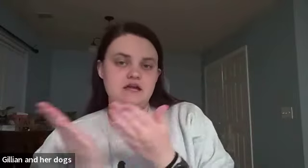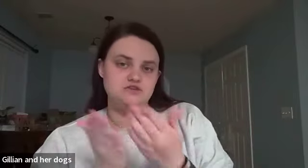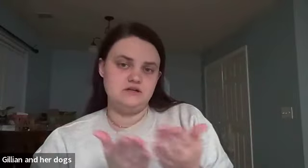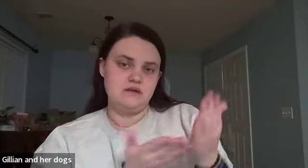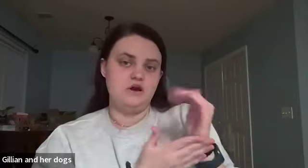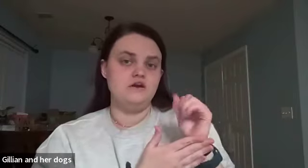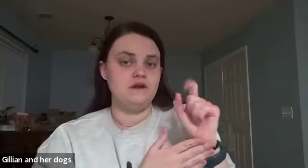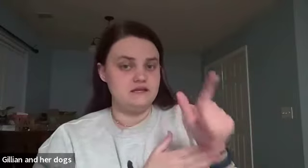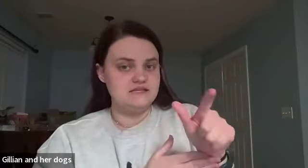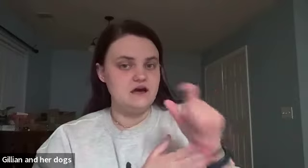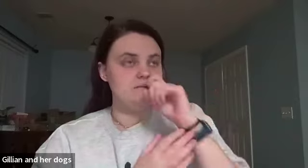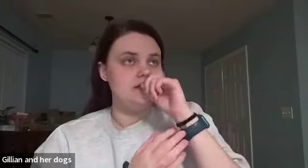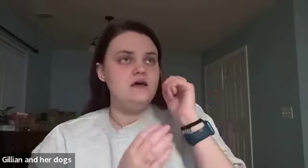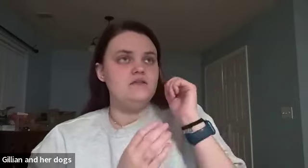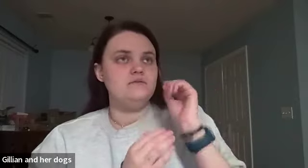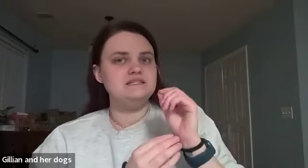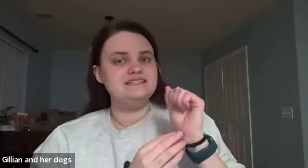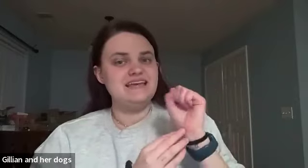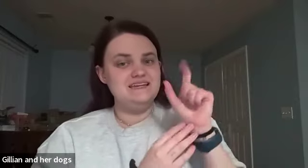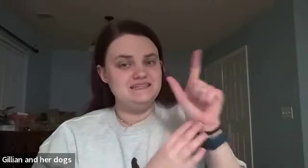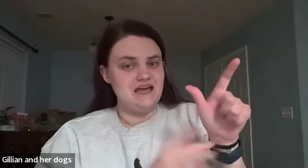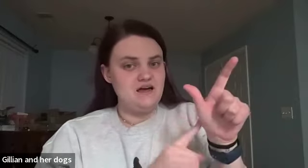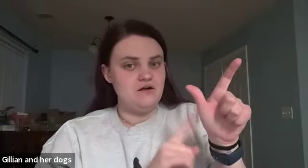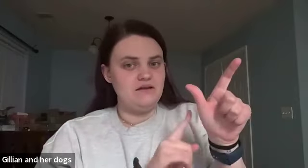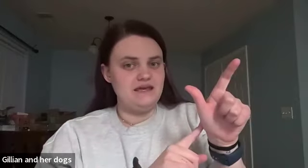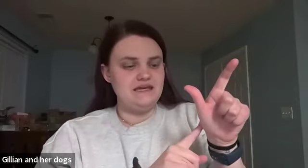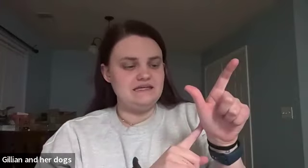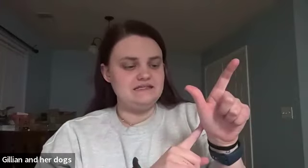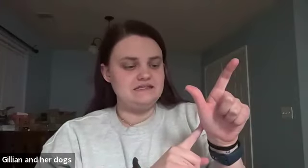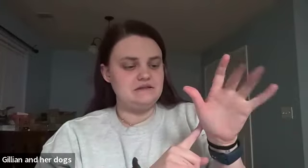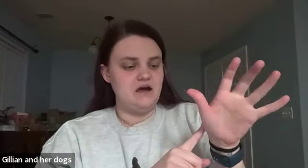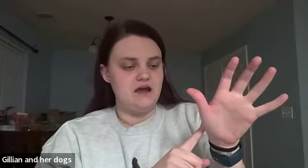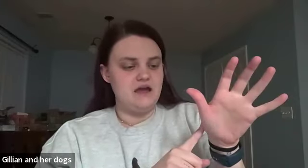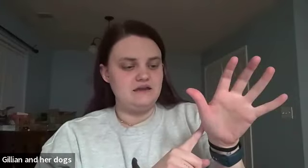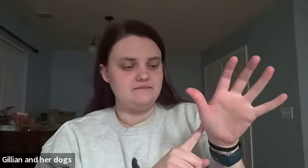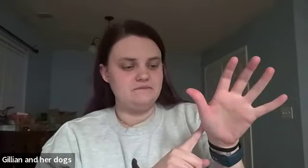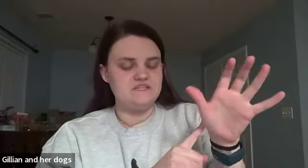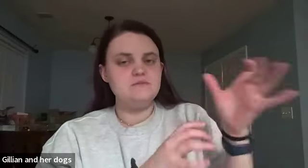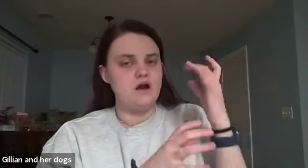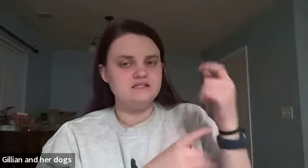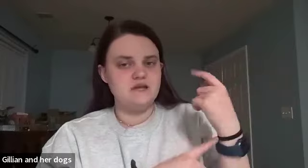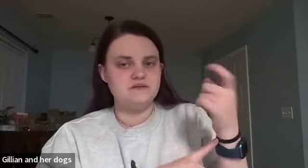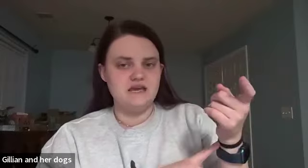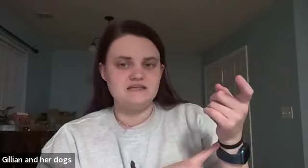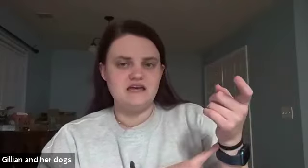how they brought over ASL. The reason is ASL is like the same concept I would say is